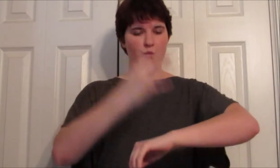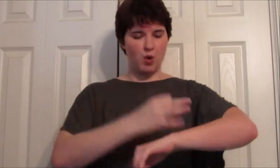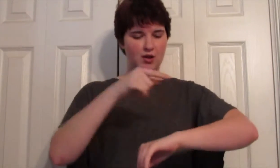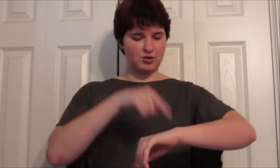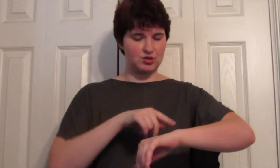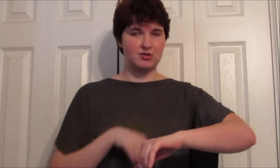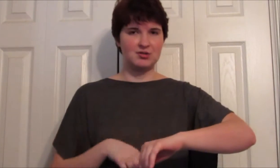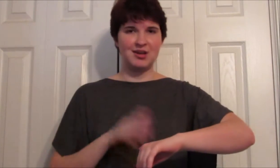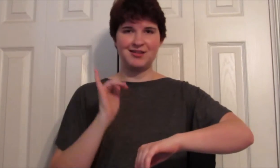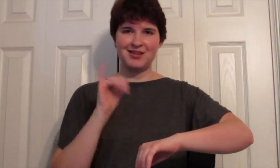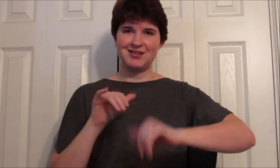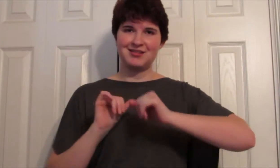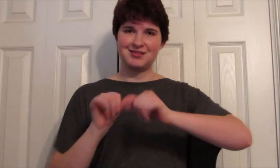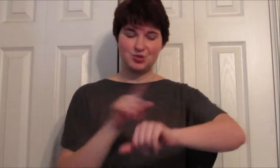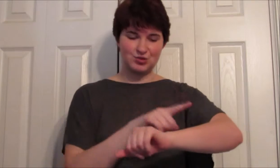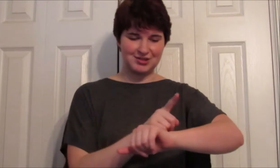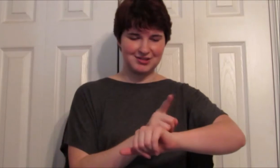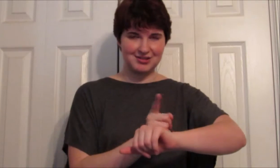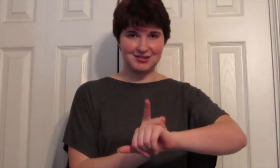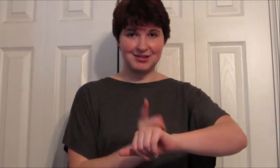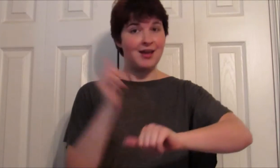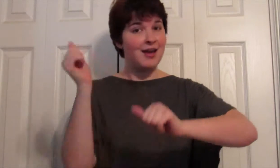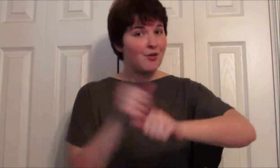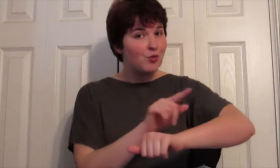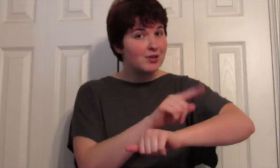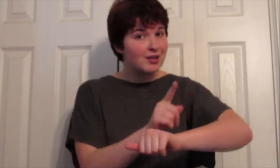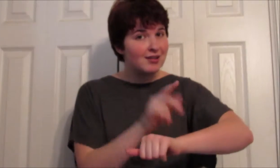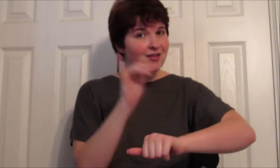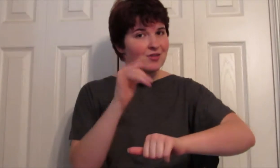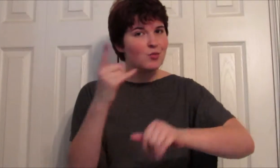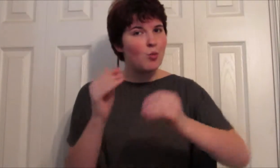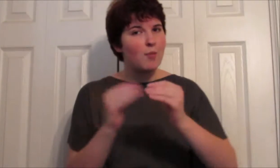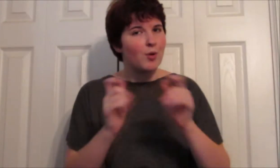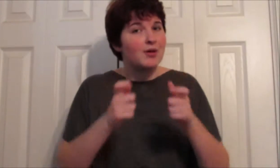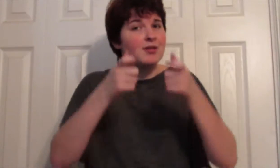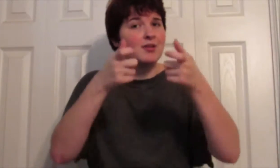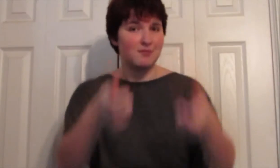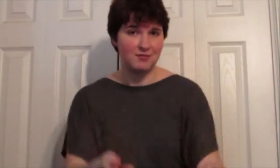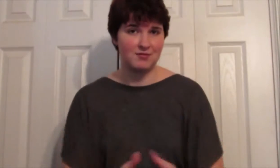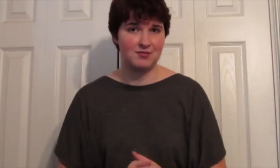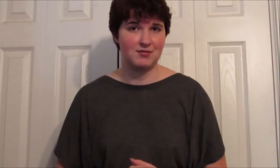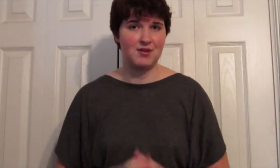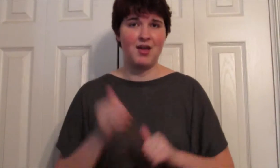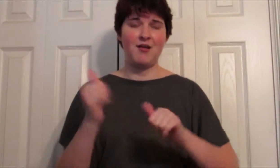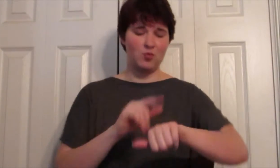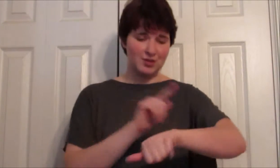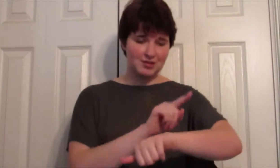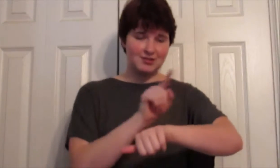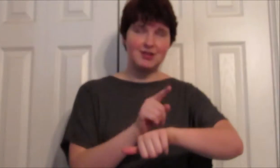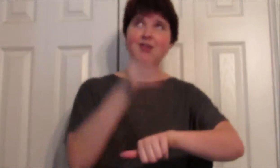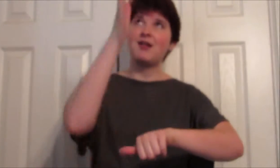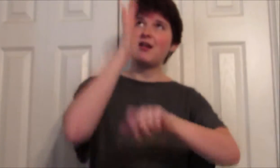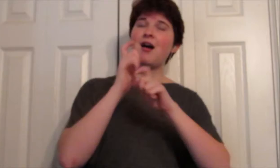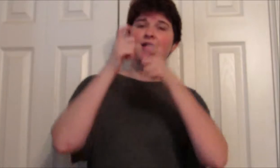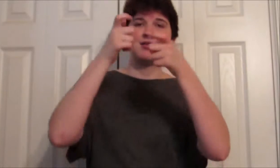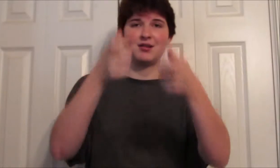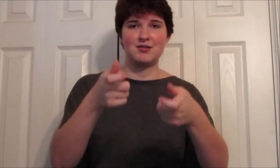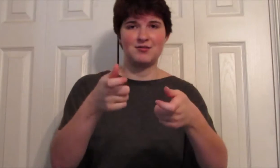and it keeps ticking. Every time it ticks, that's another gift. Every tick is a gift from God. You didn't